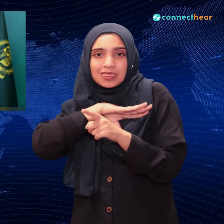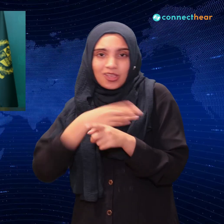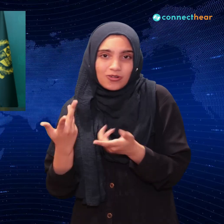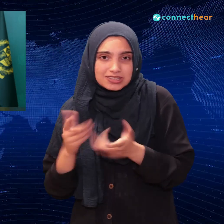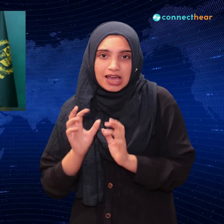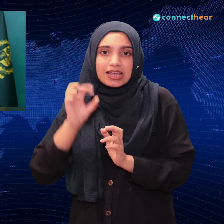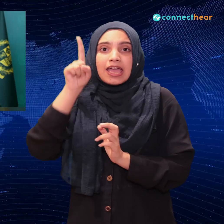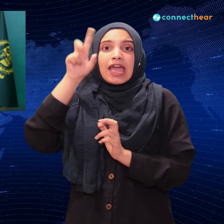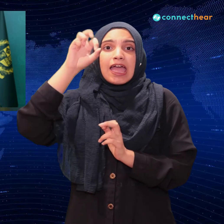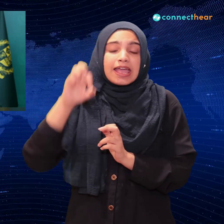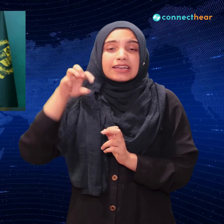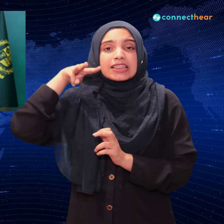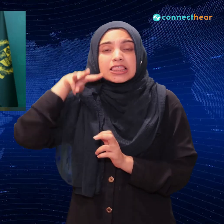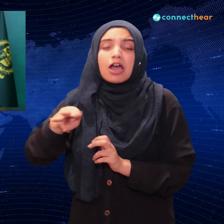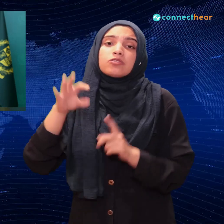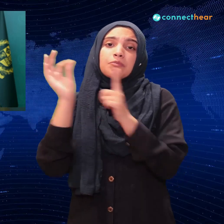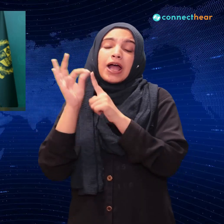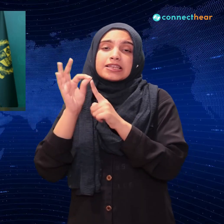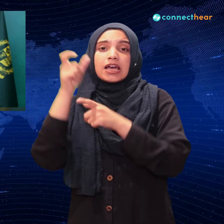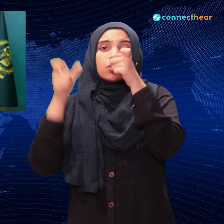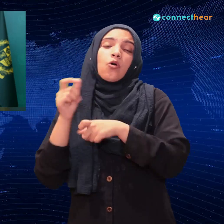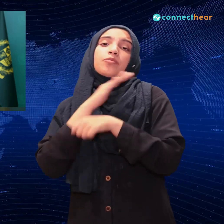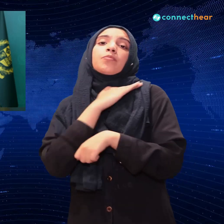80,000 Pakistanis died.